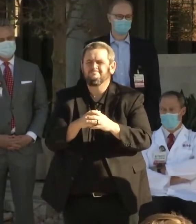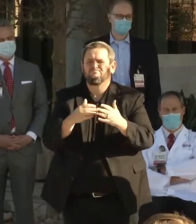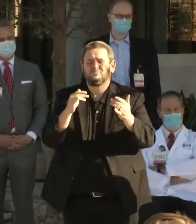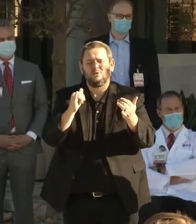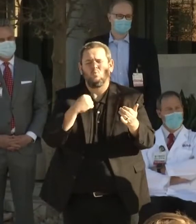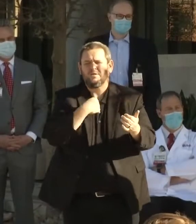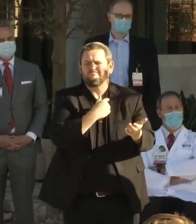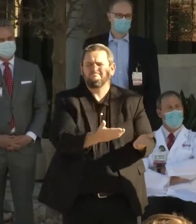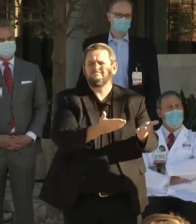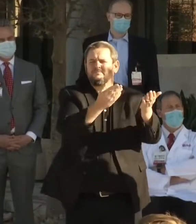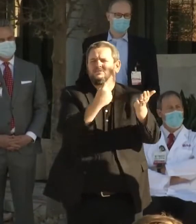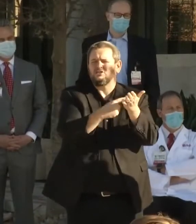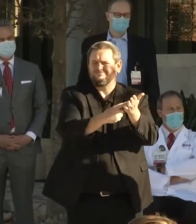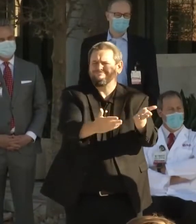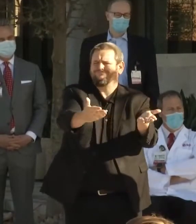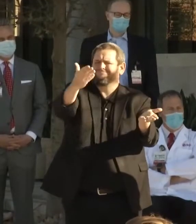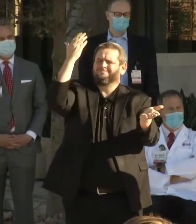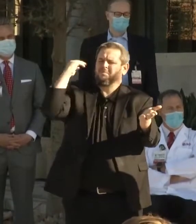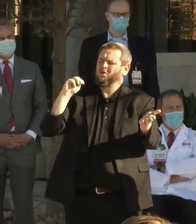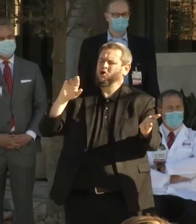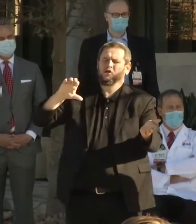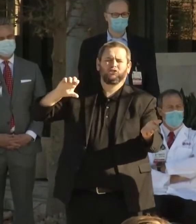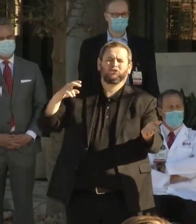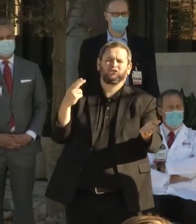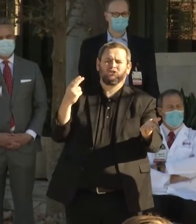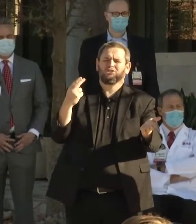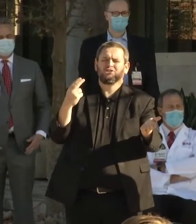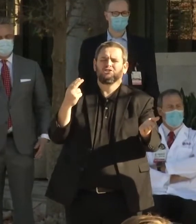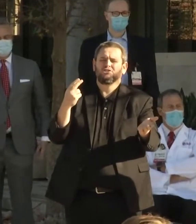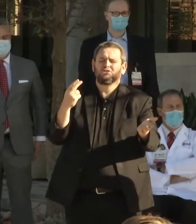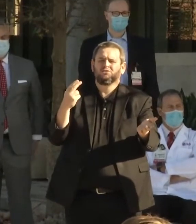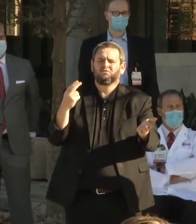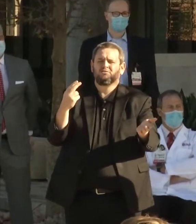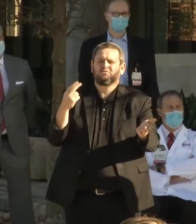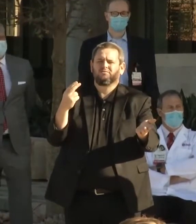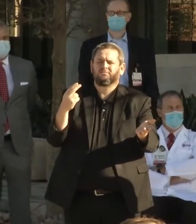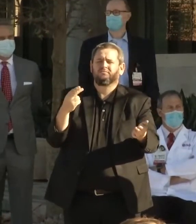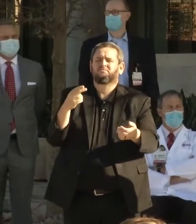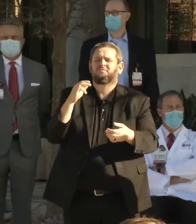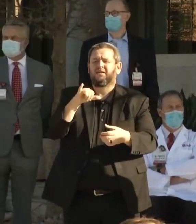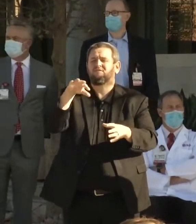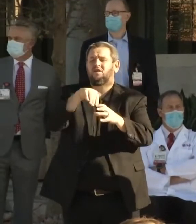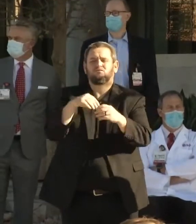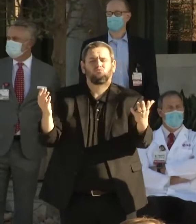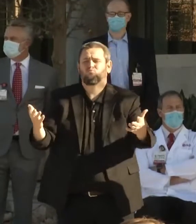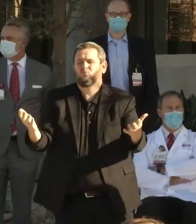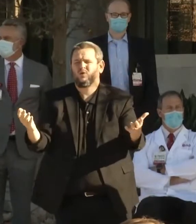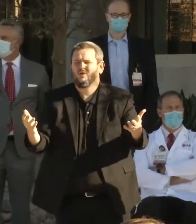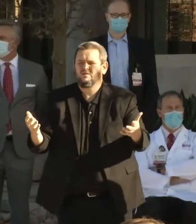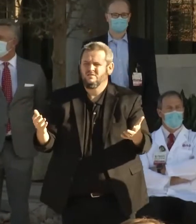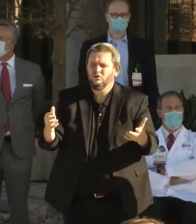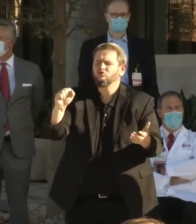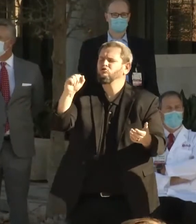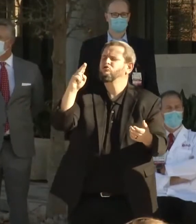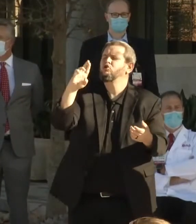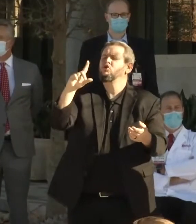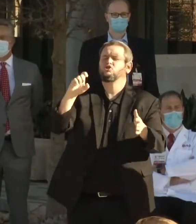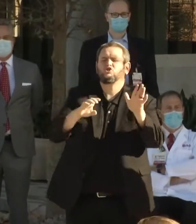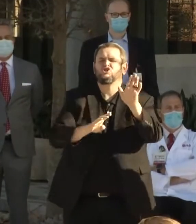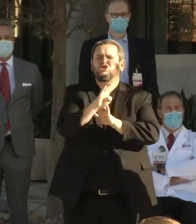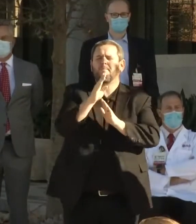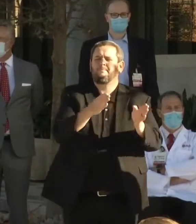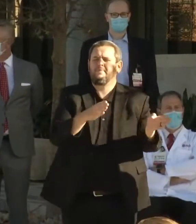first surge plan. And it was basically there to kind of work as a air traffic